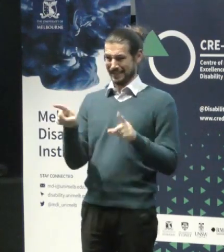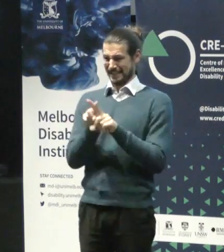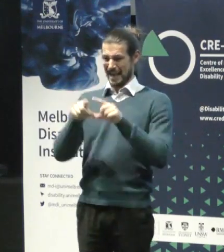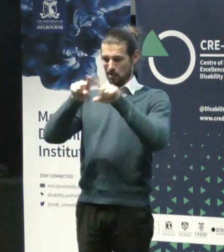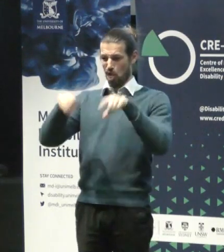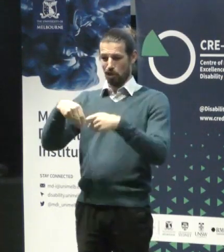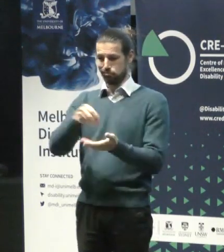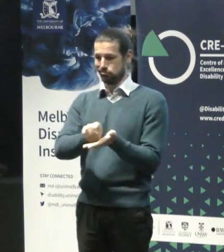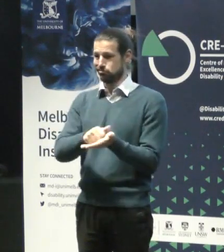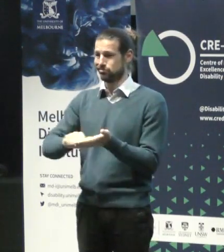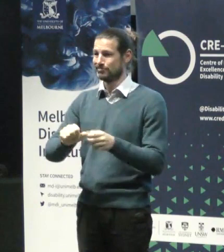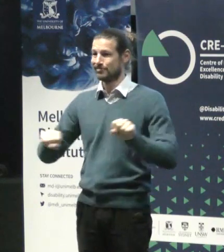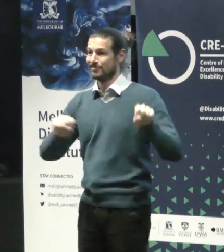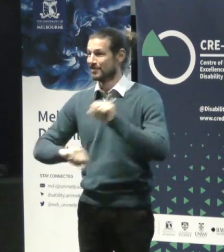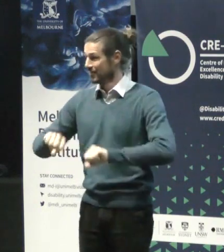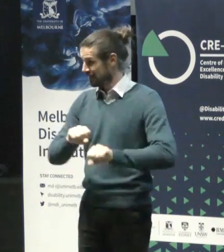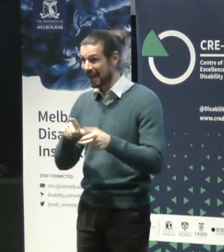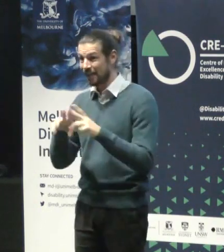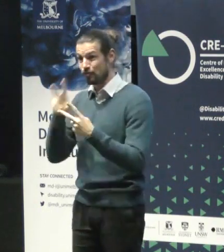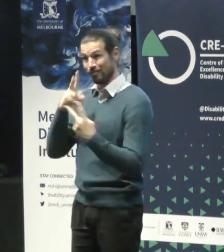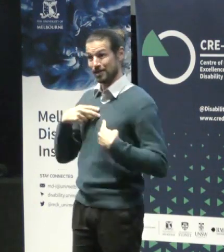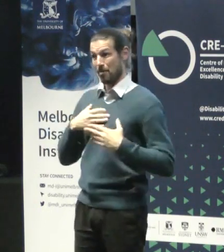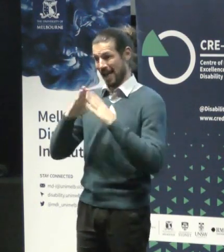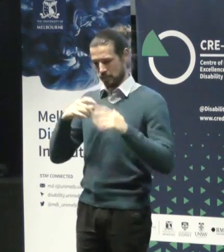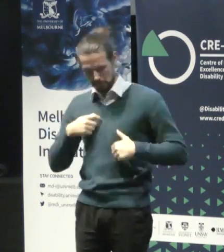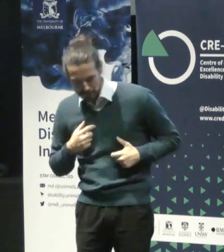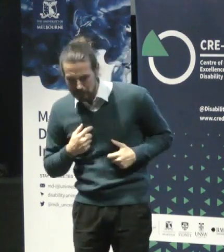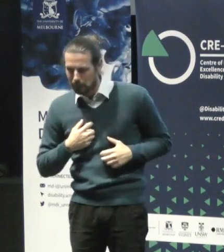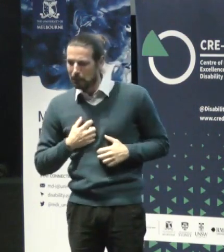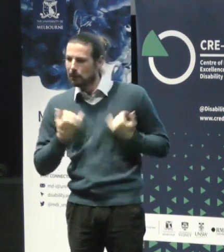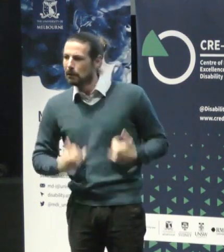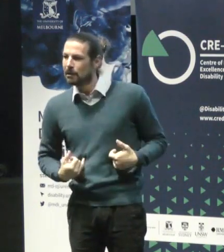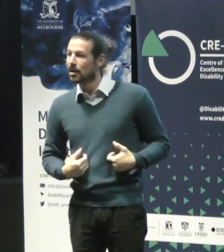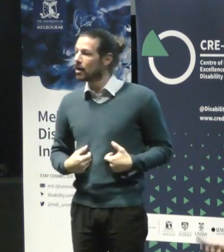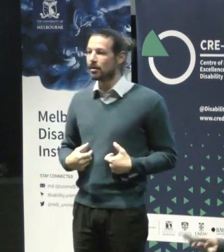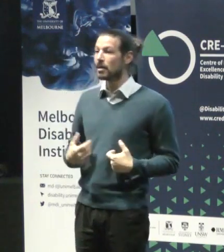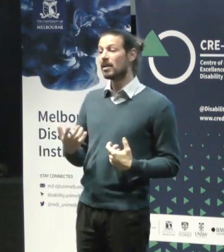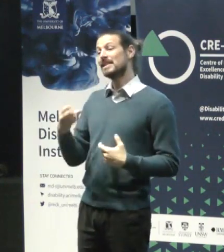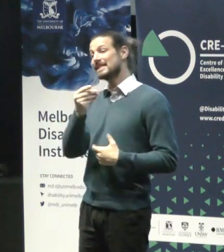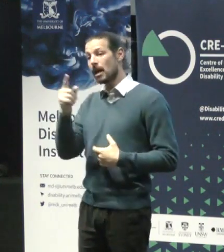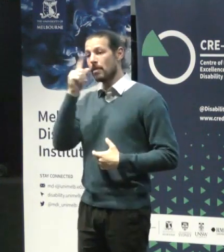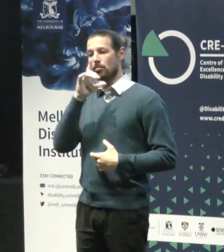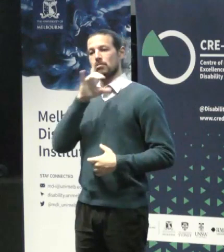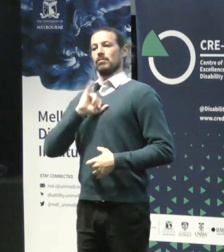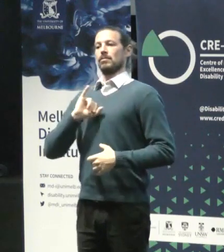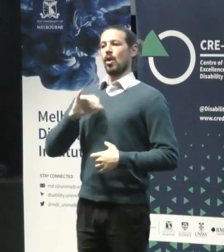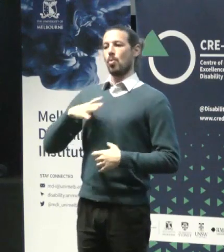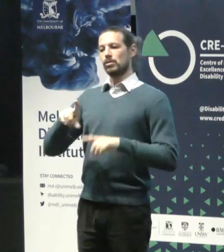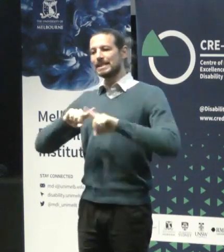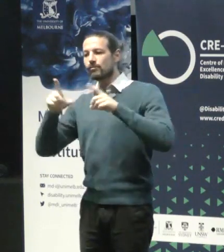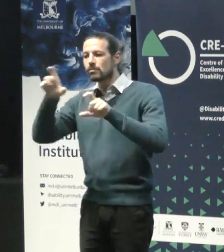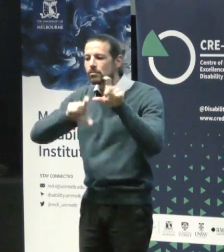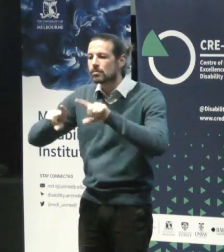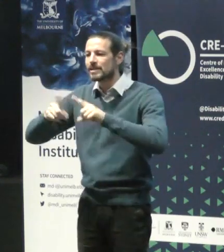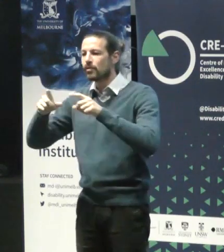dead disappointed if you're working for me. And you might go, no, I want three different things, and I want you to get this cleaning product. We'd have a